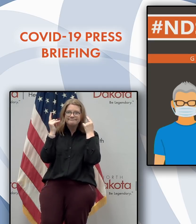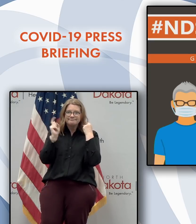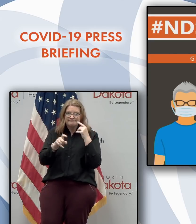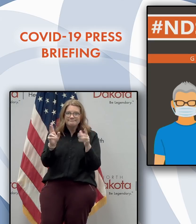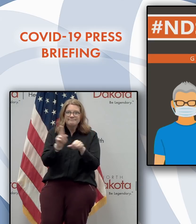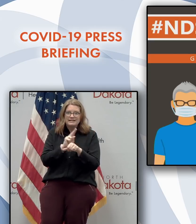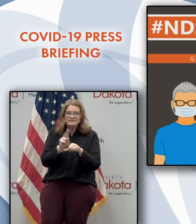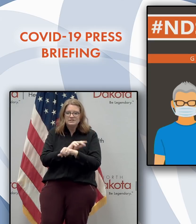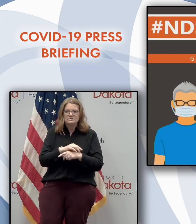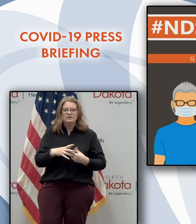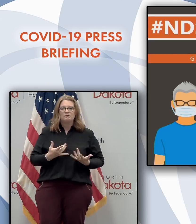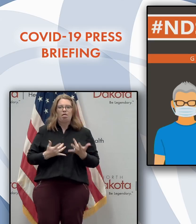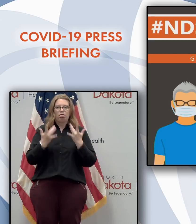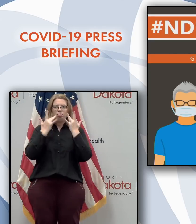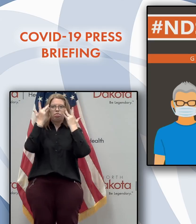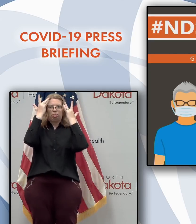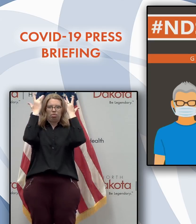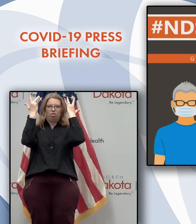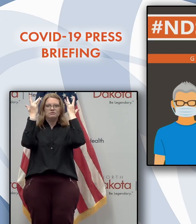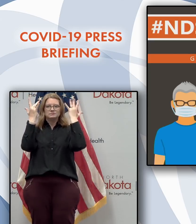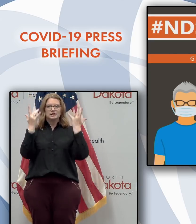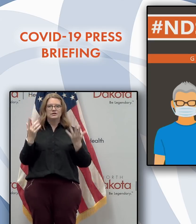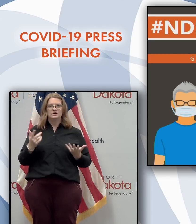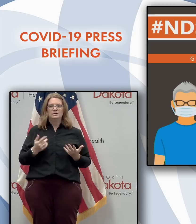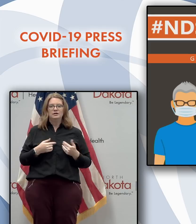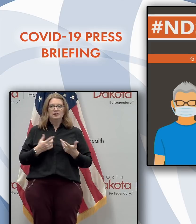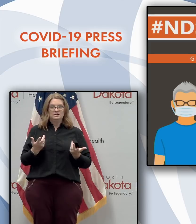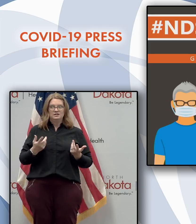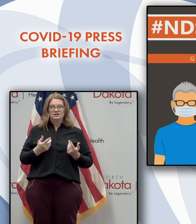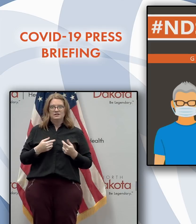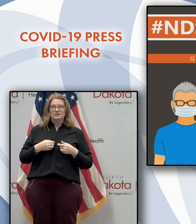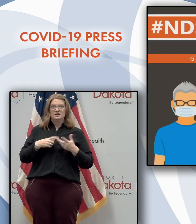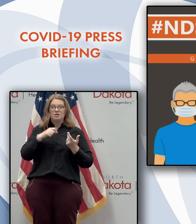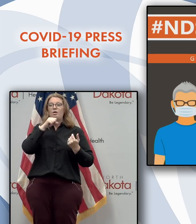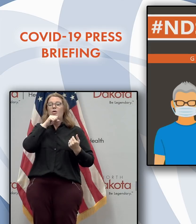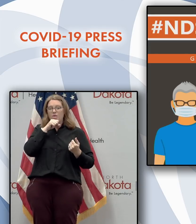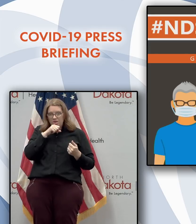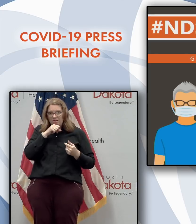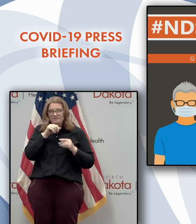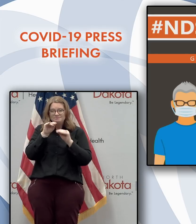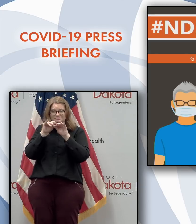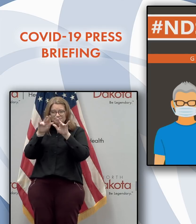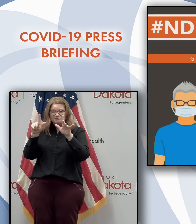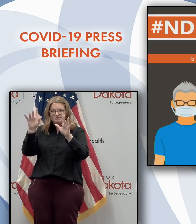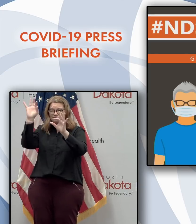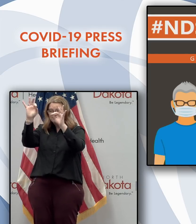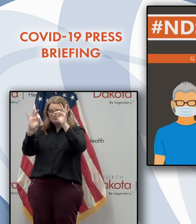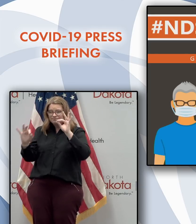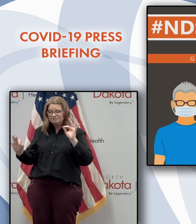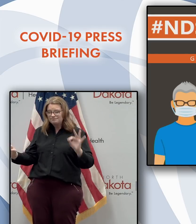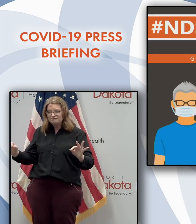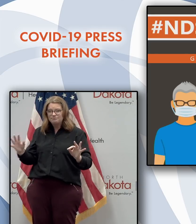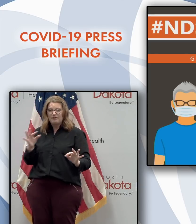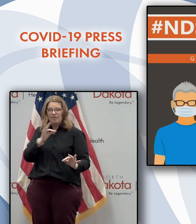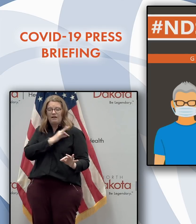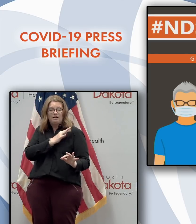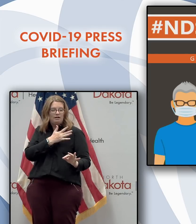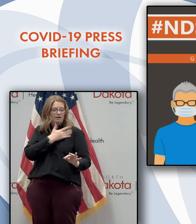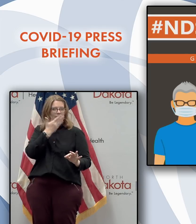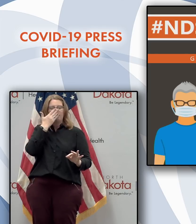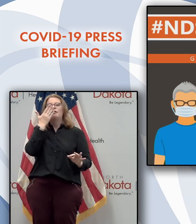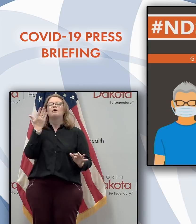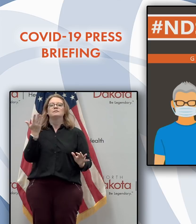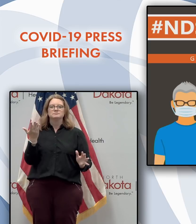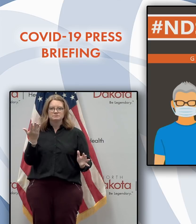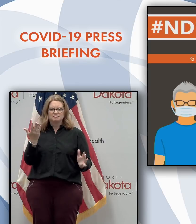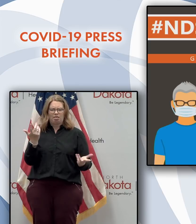try not to touch your face, because that's how it can get, if you got it from somebody else on your hands, you put it into yourself by touching your face, your nose, your